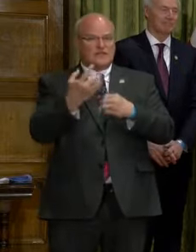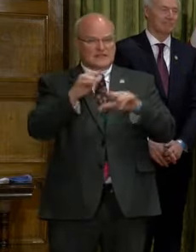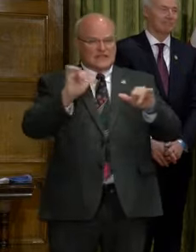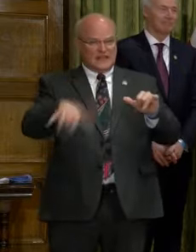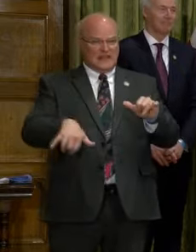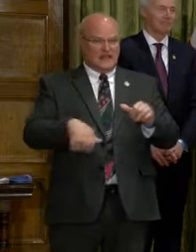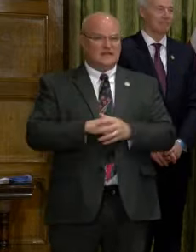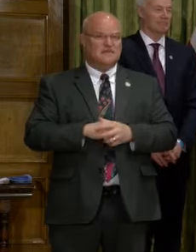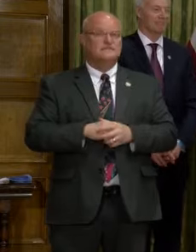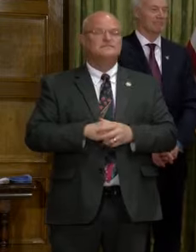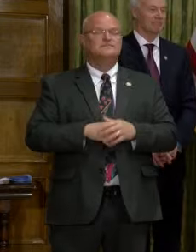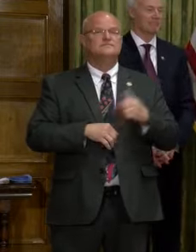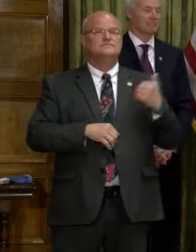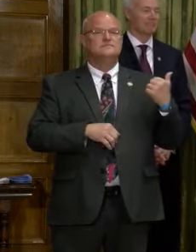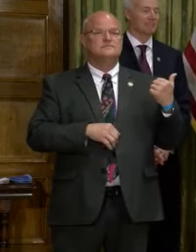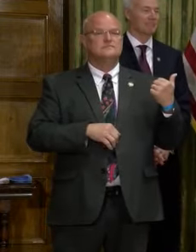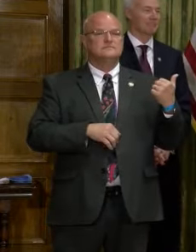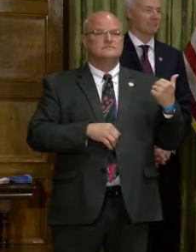nature?